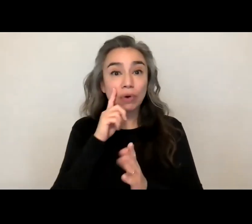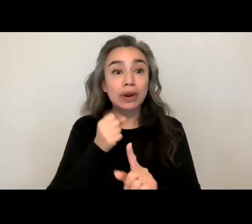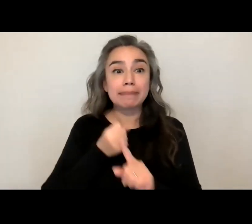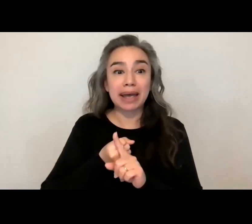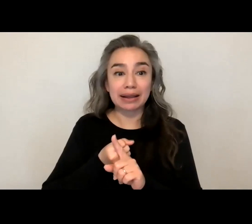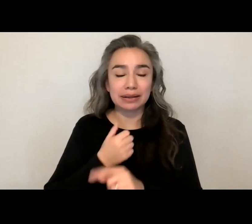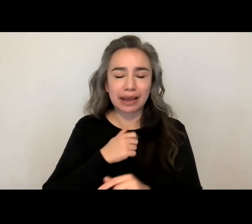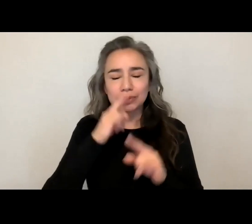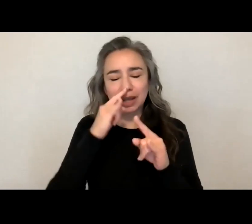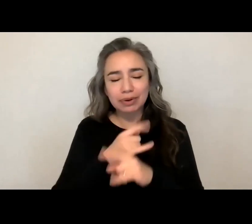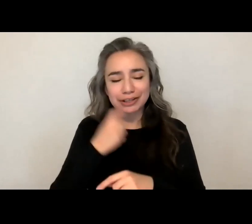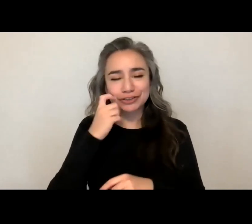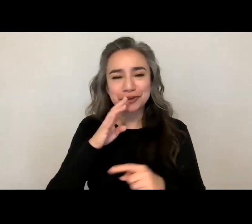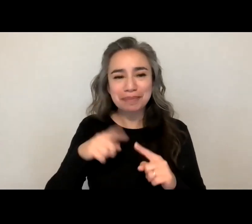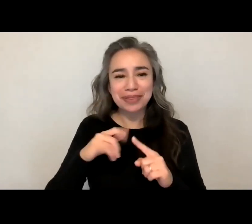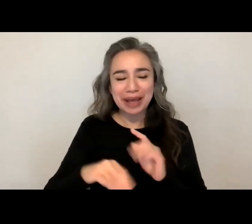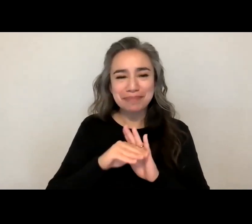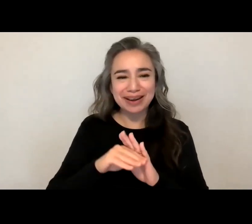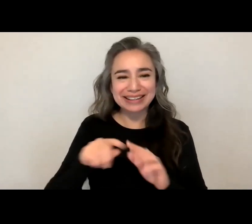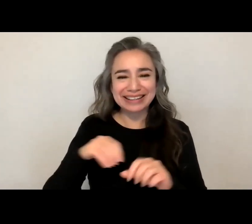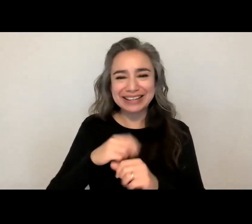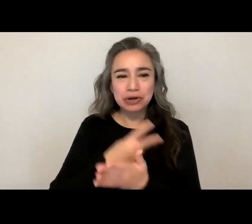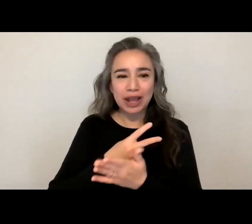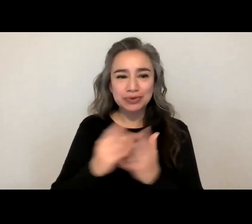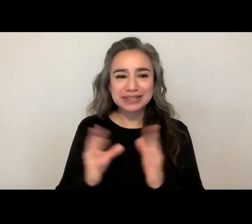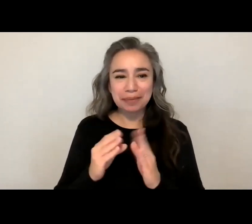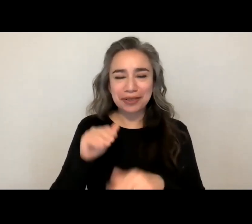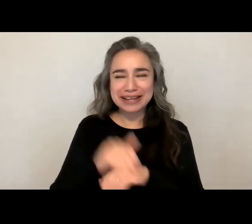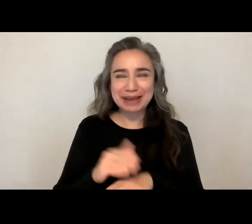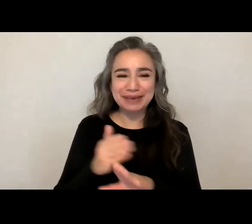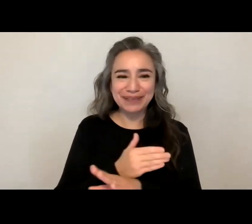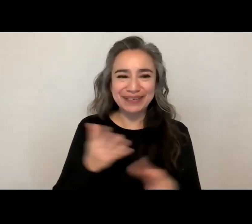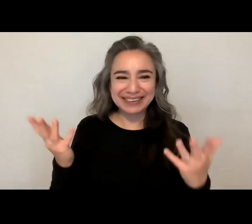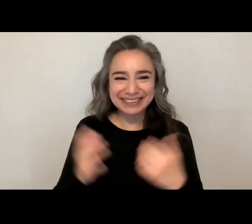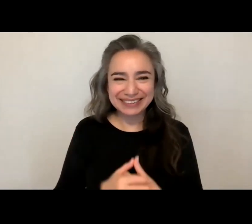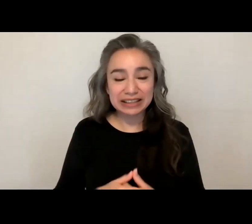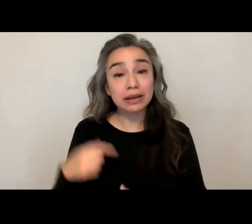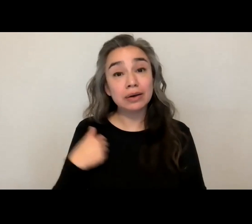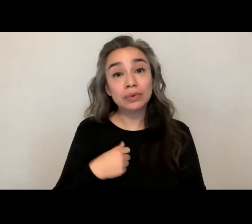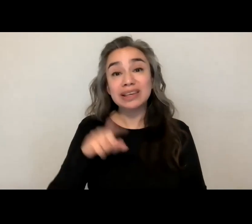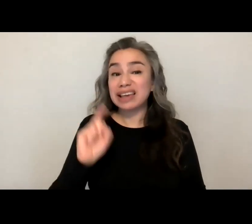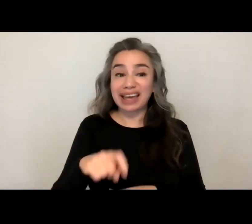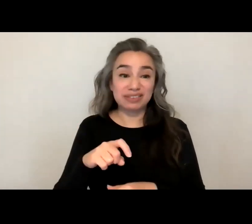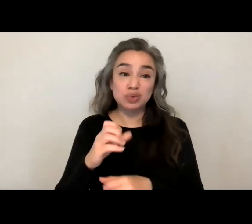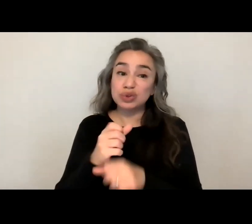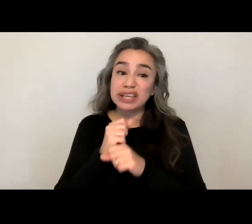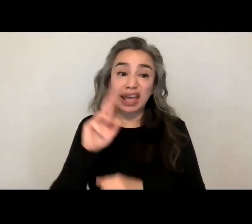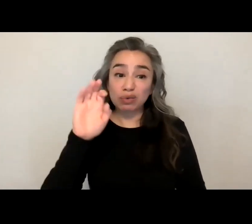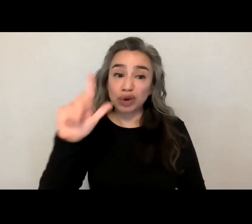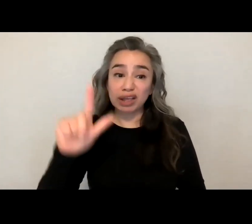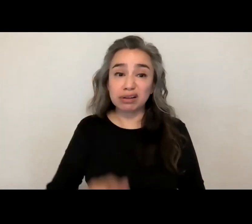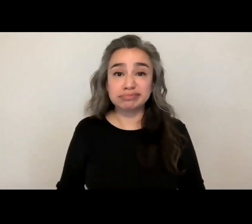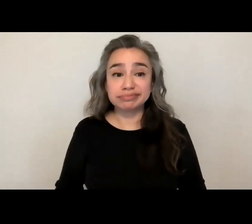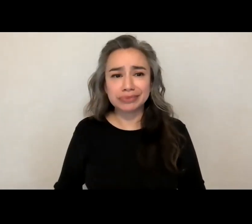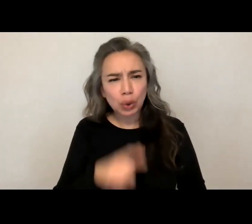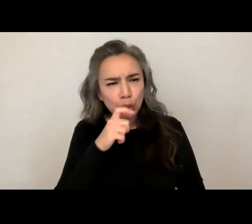about that modeling in my graduate seminar the night before. So we're gonna have to start getting real about who the work is for, who's the audience for the